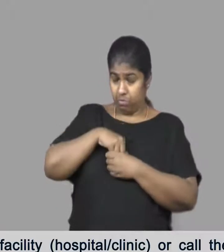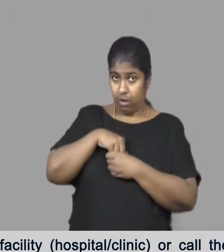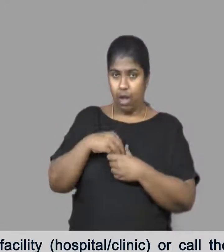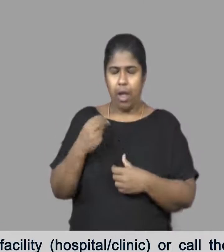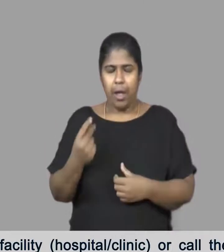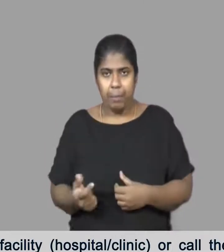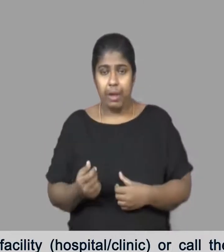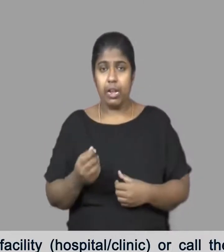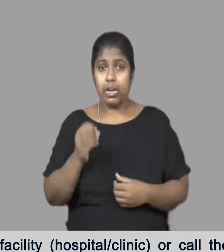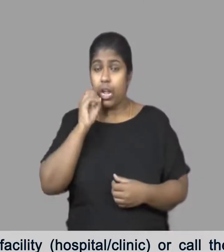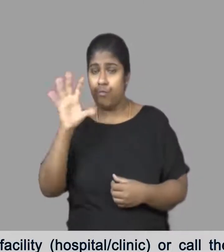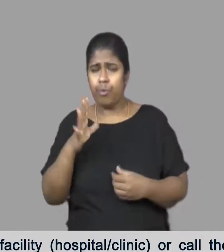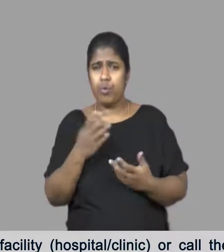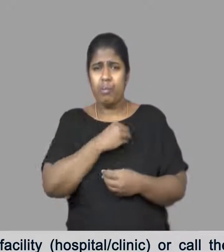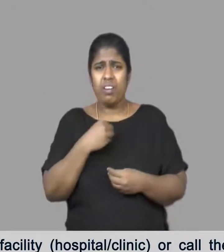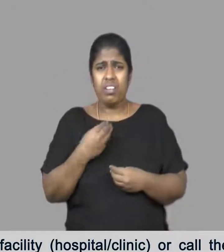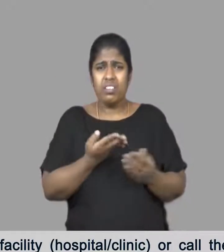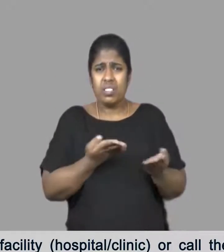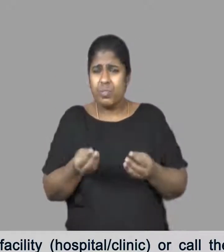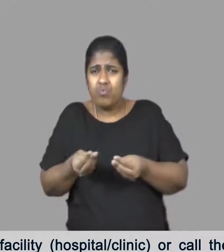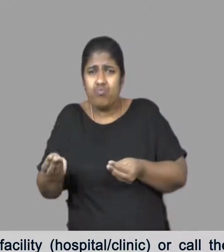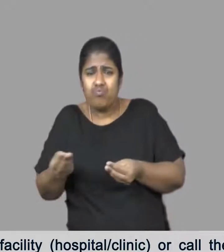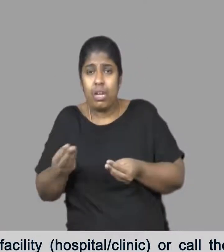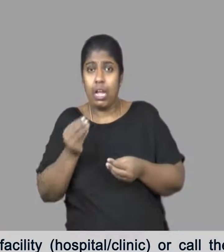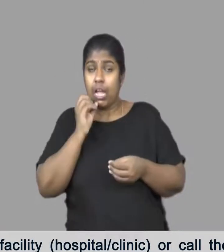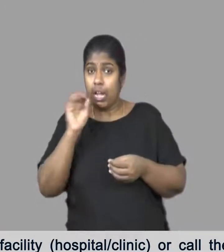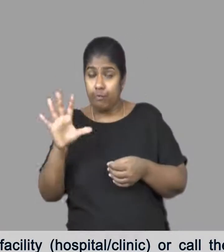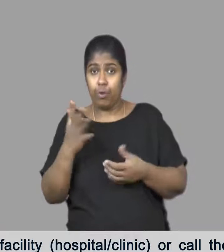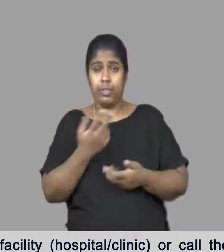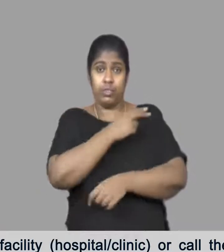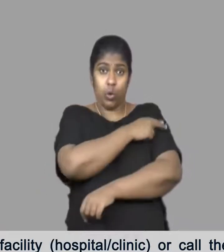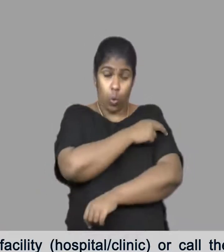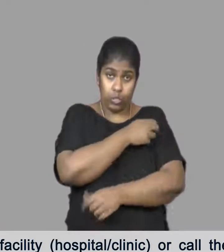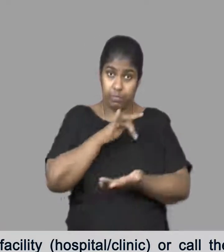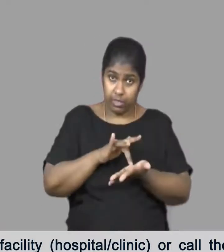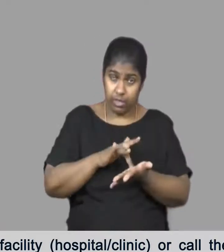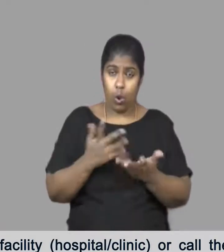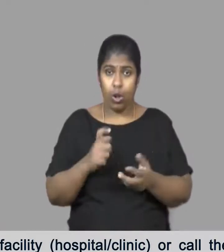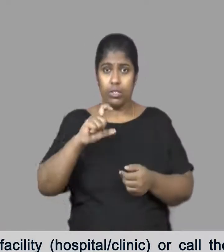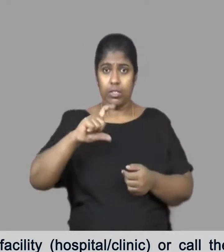Immediately inform the nearest medical facility,